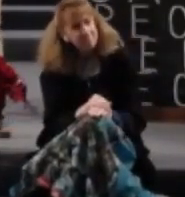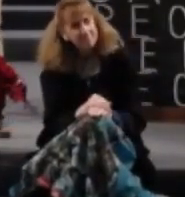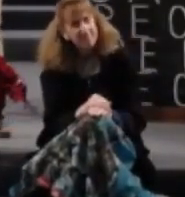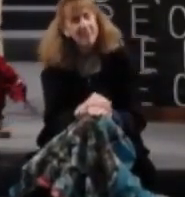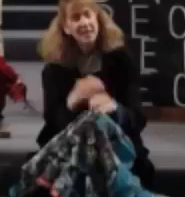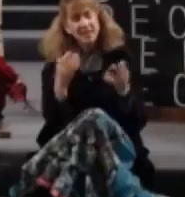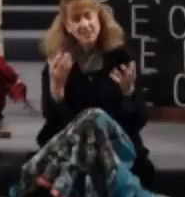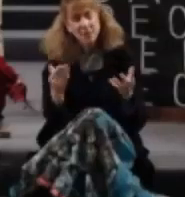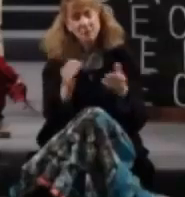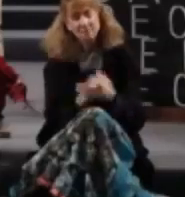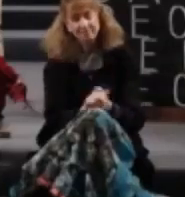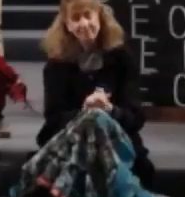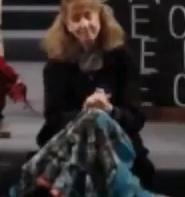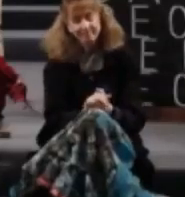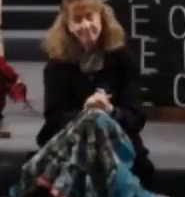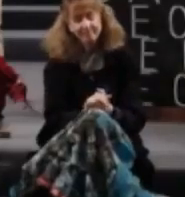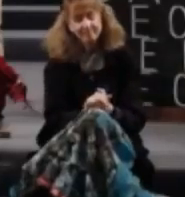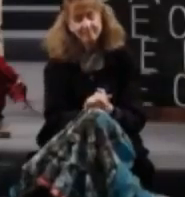So that was one reason.